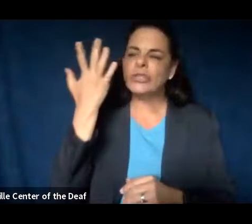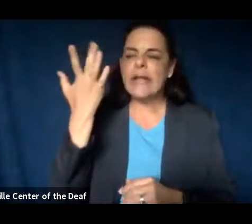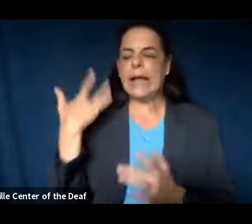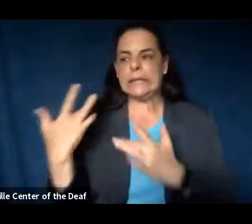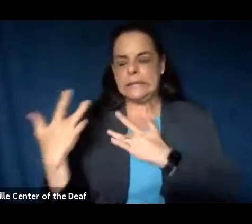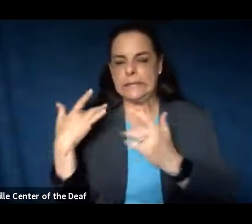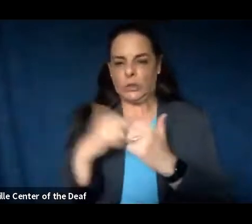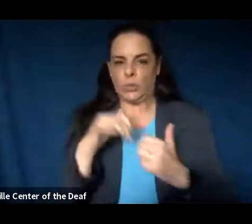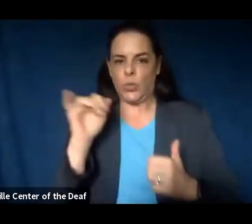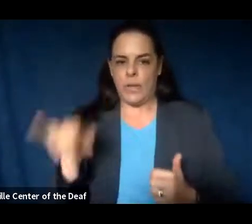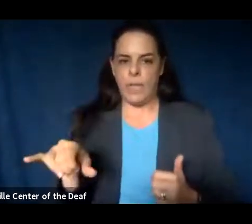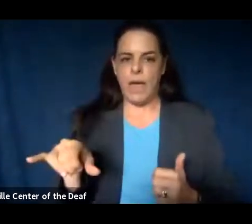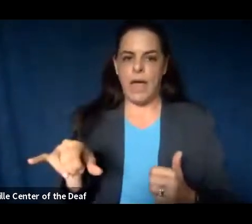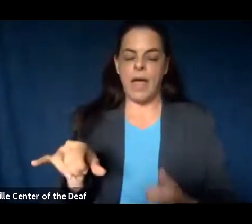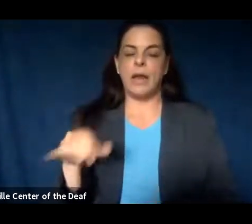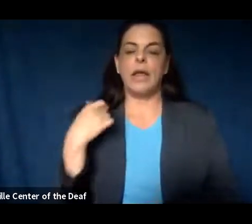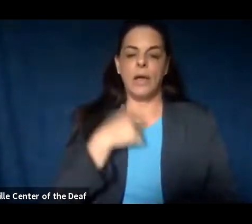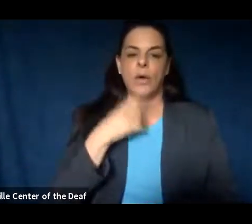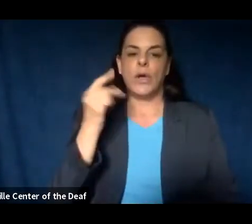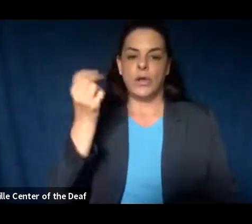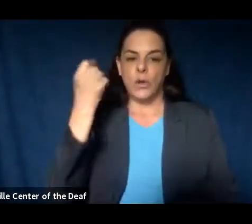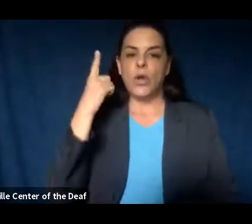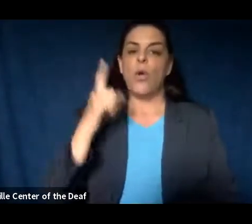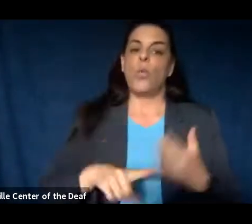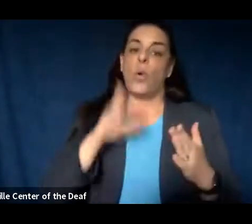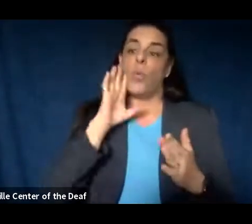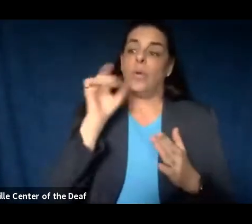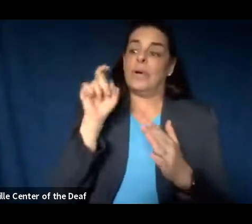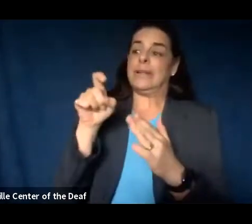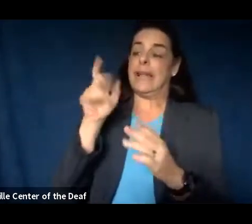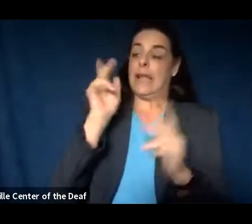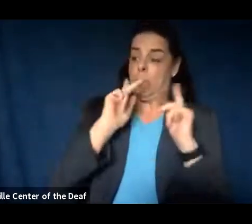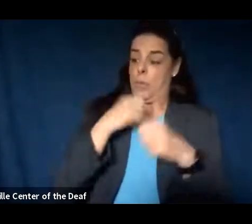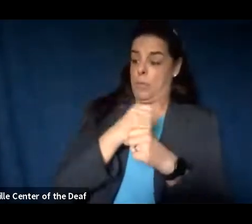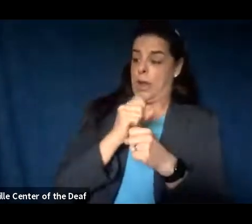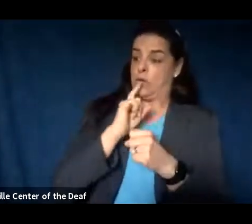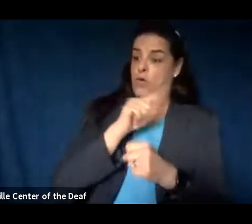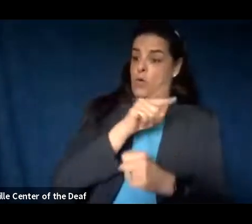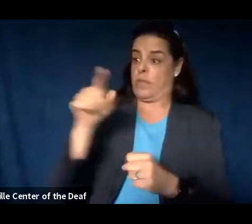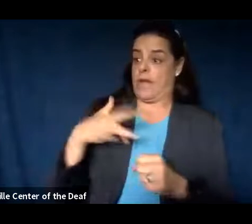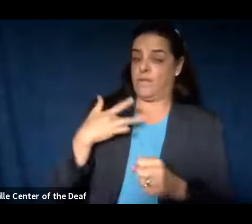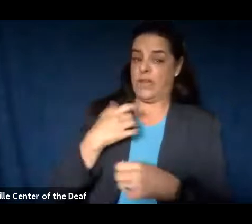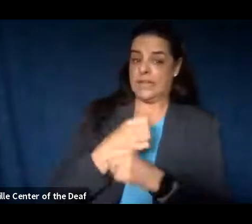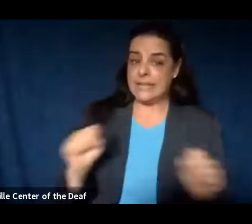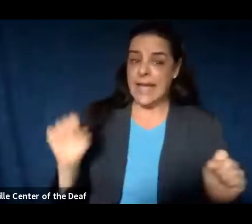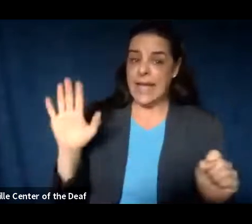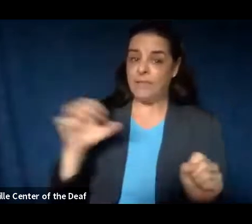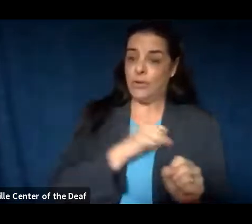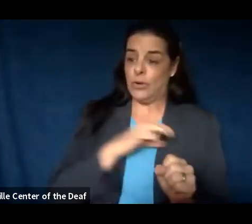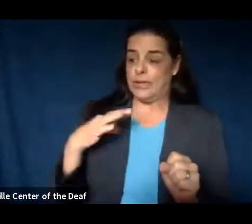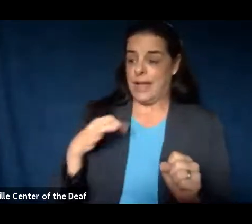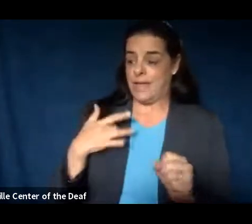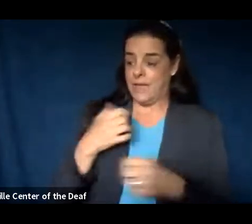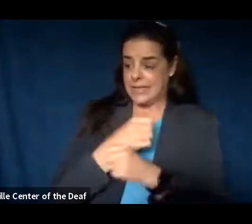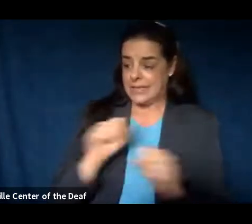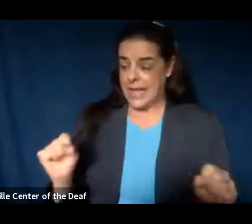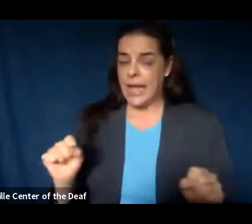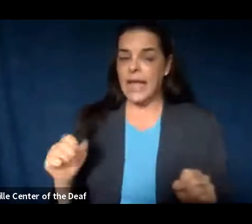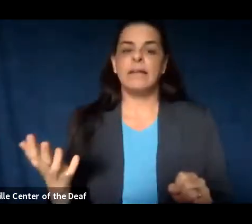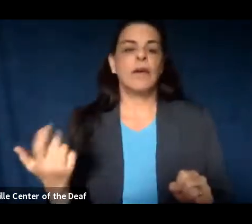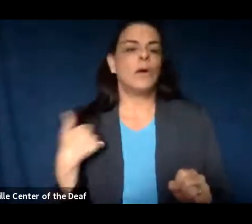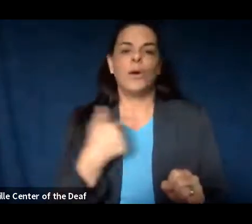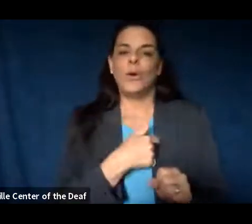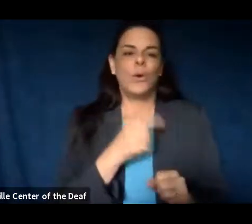that's what's going to be needed to help ensure people feel safe, that their staff feel safe. We